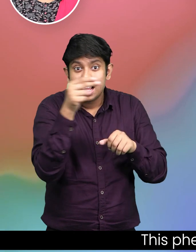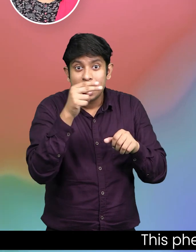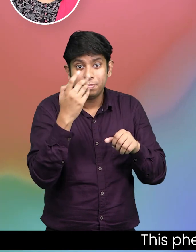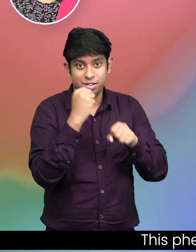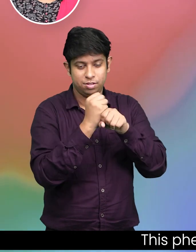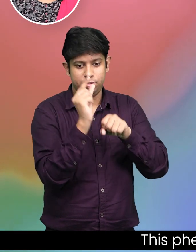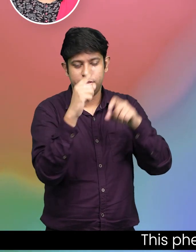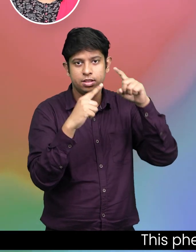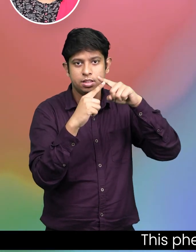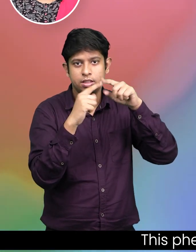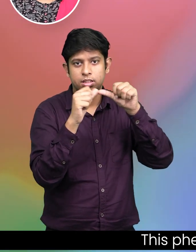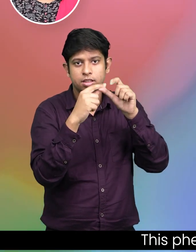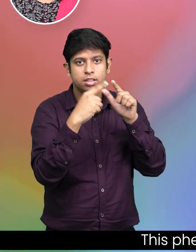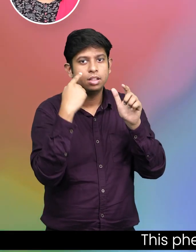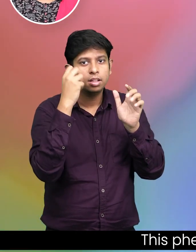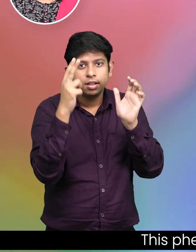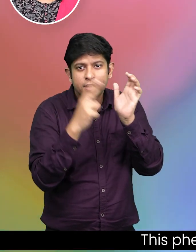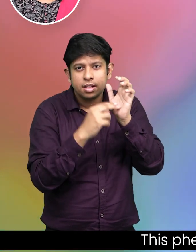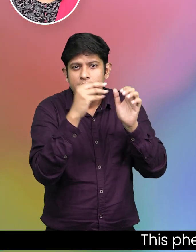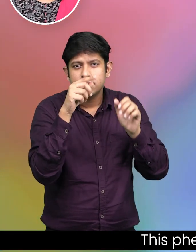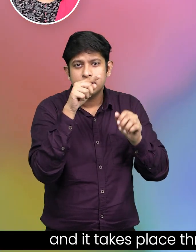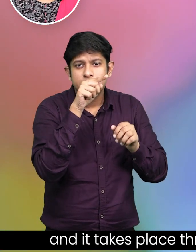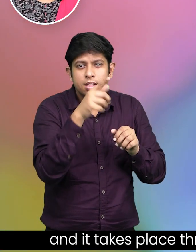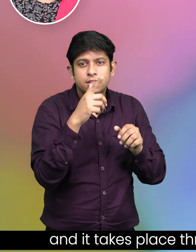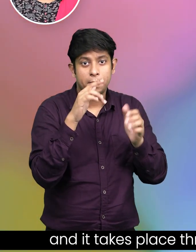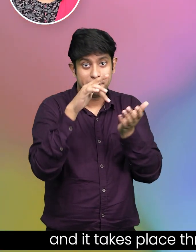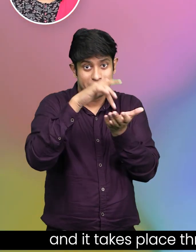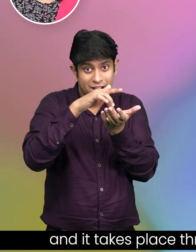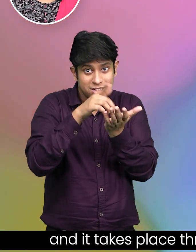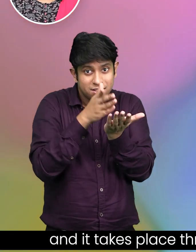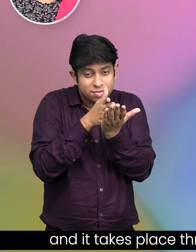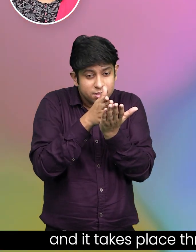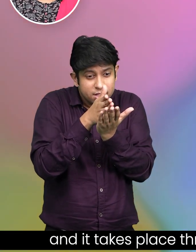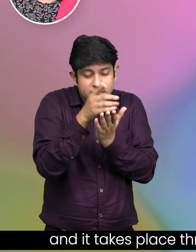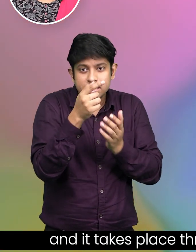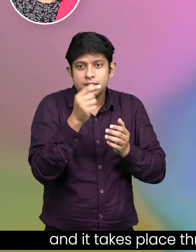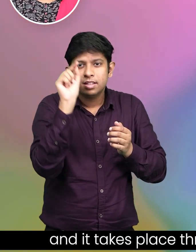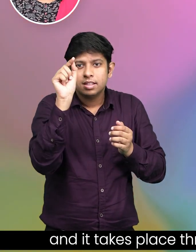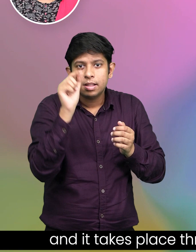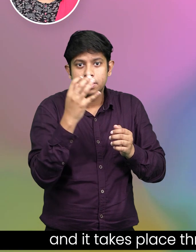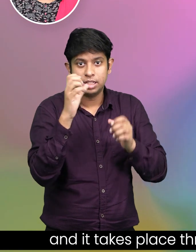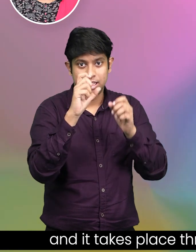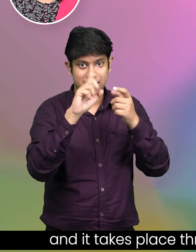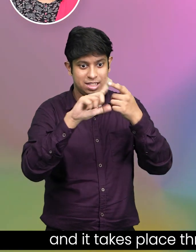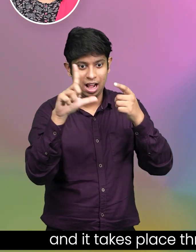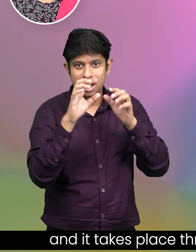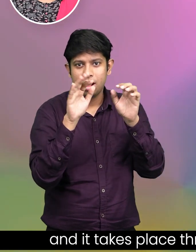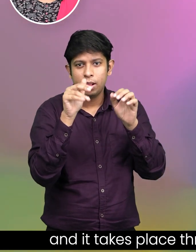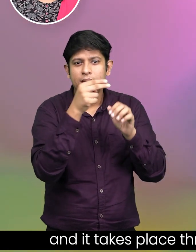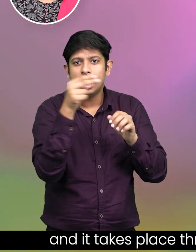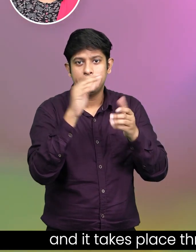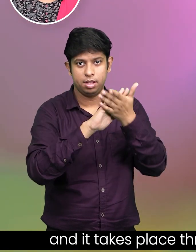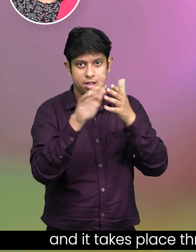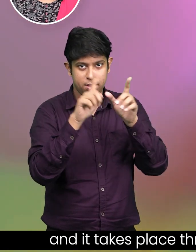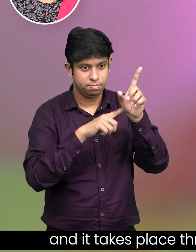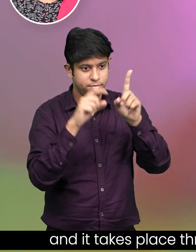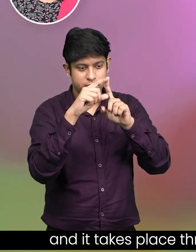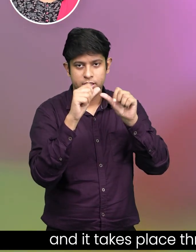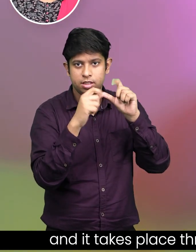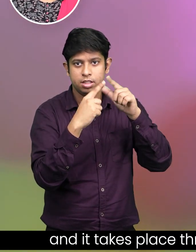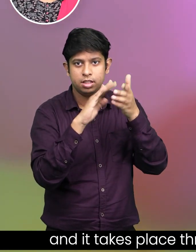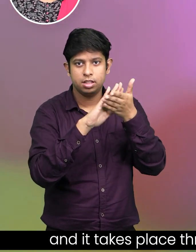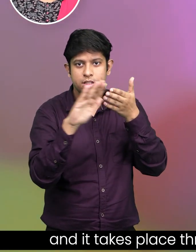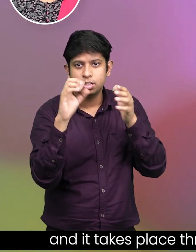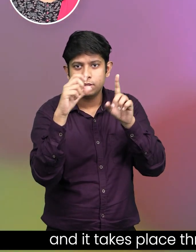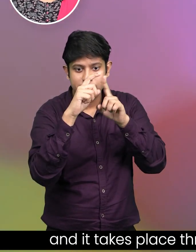This phenomenon is called guttation, and it takes place through specialized cells called